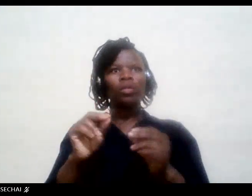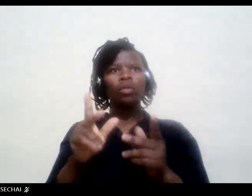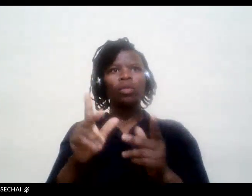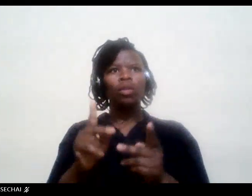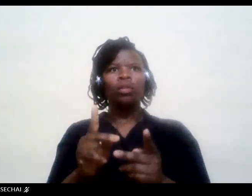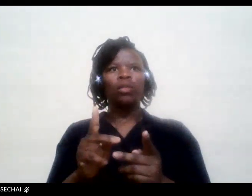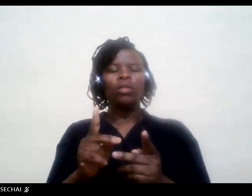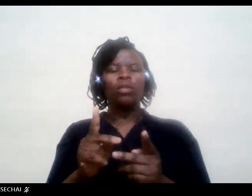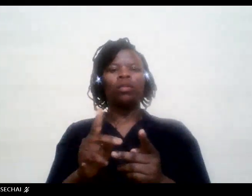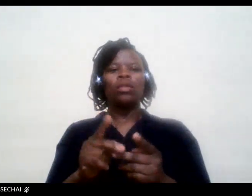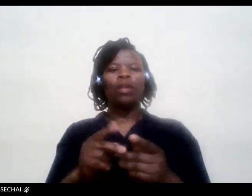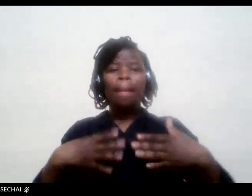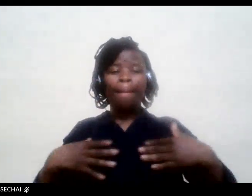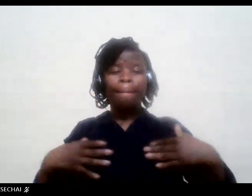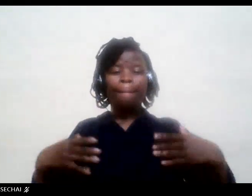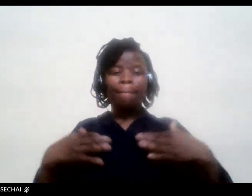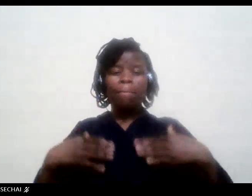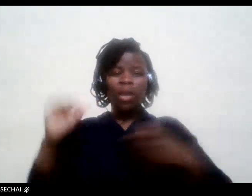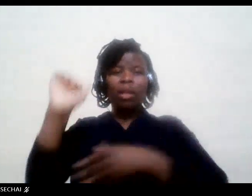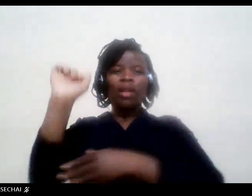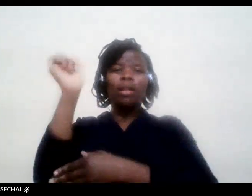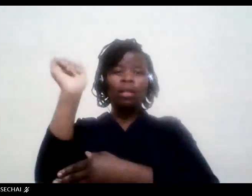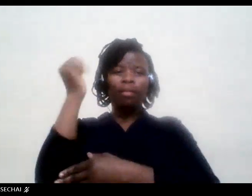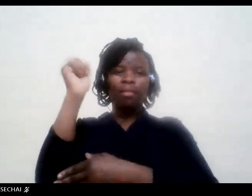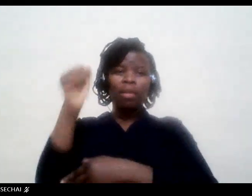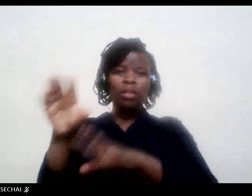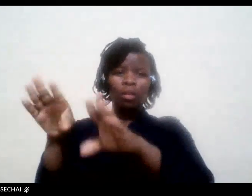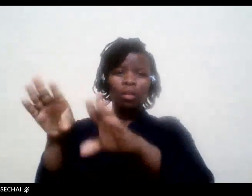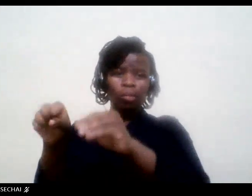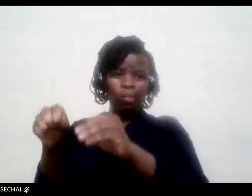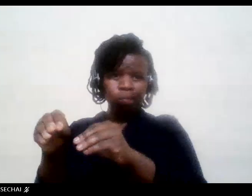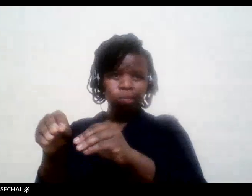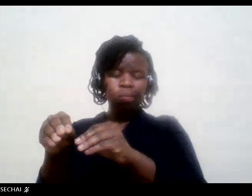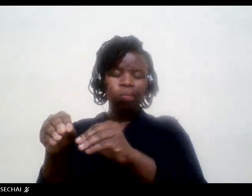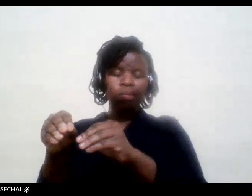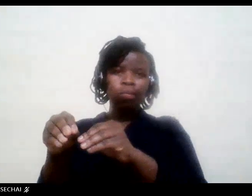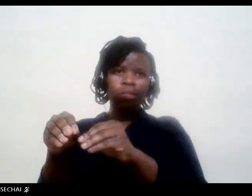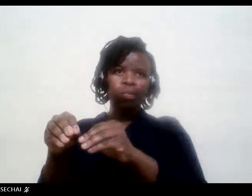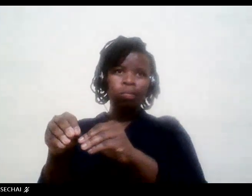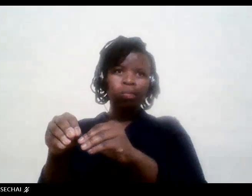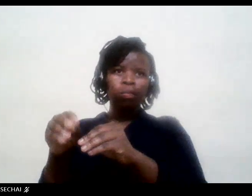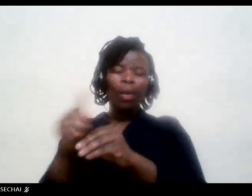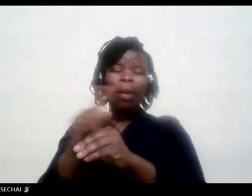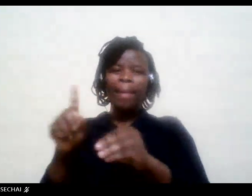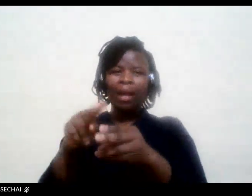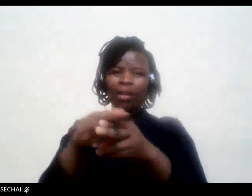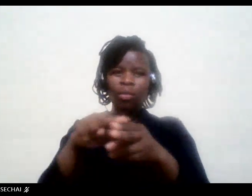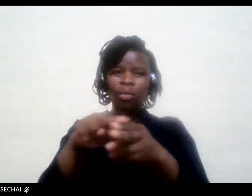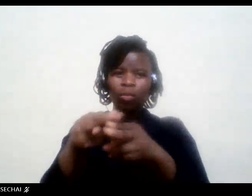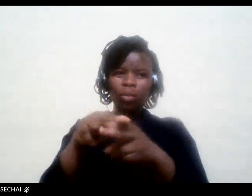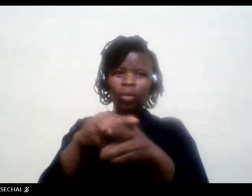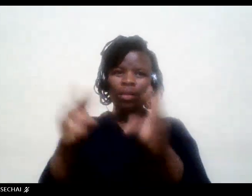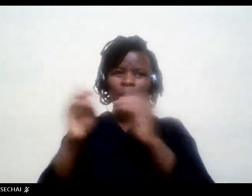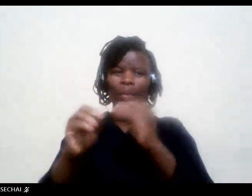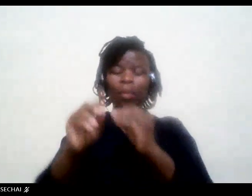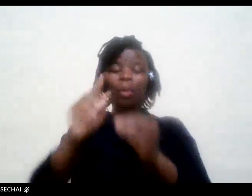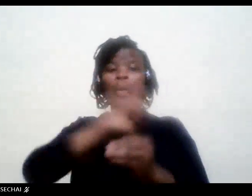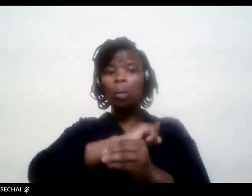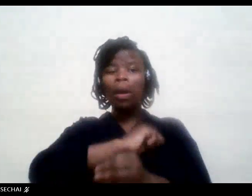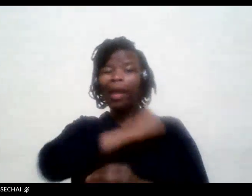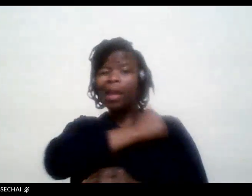to compile the books, everything is there, but it's not being used because of attitudinal issues. Okay, you start seeing